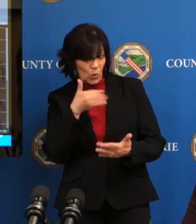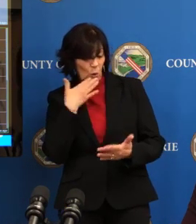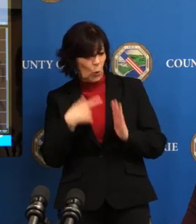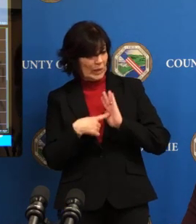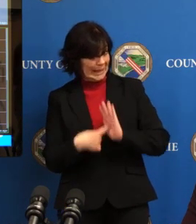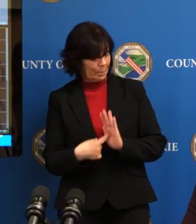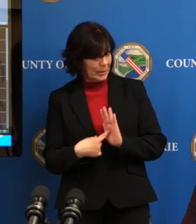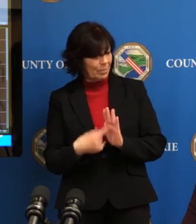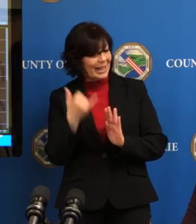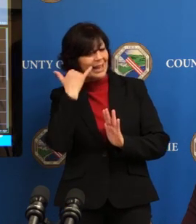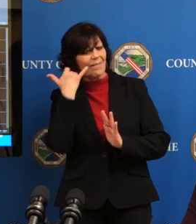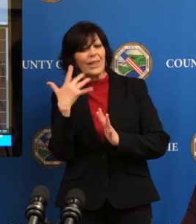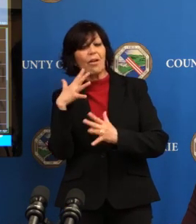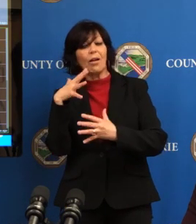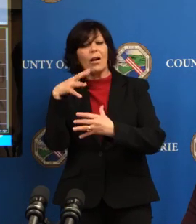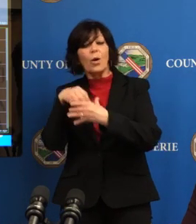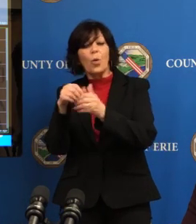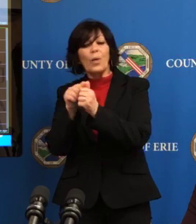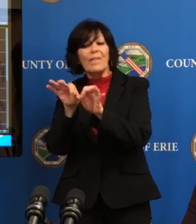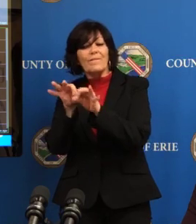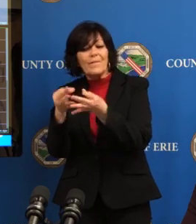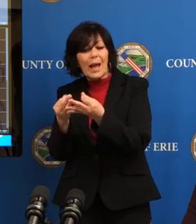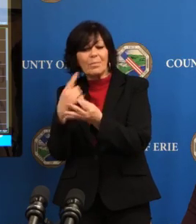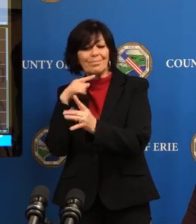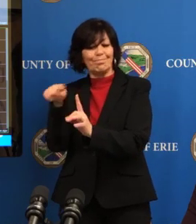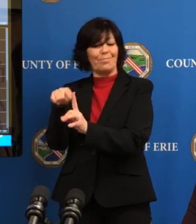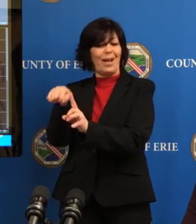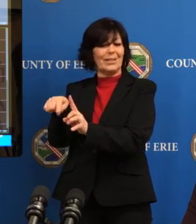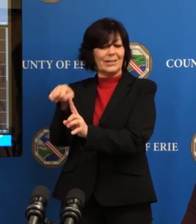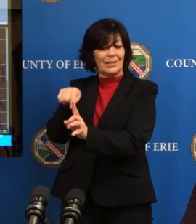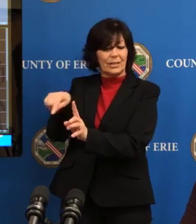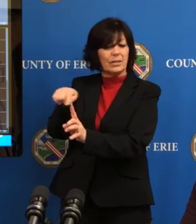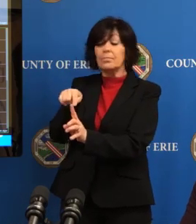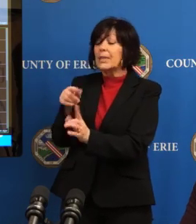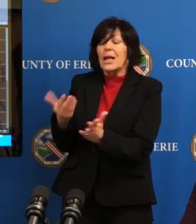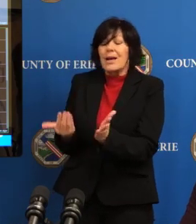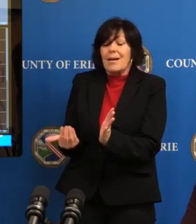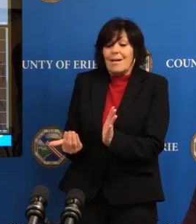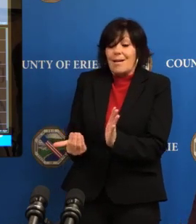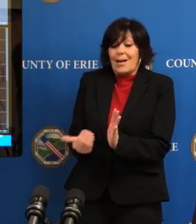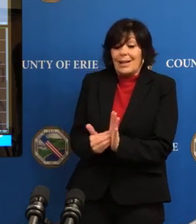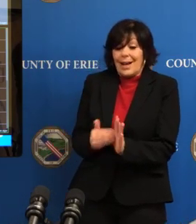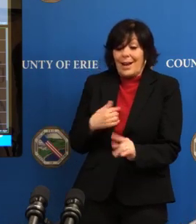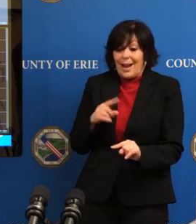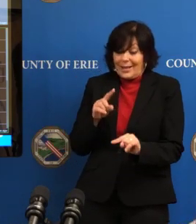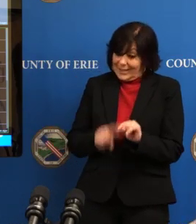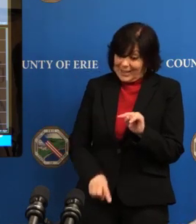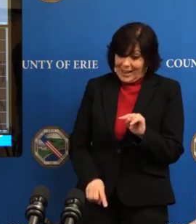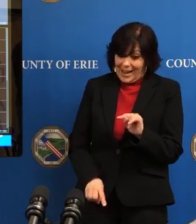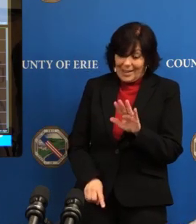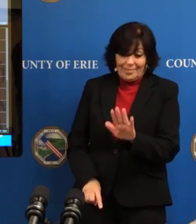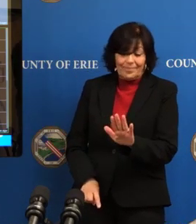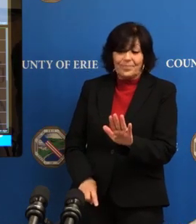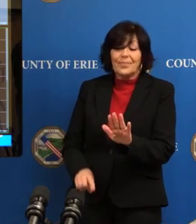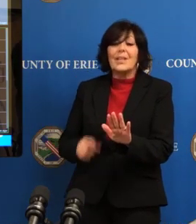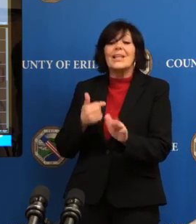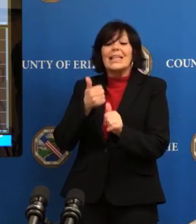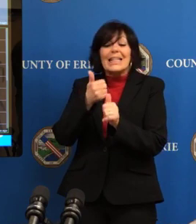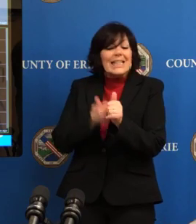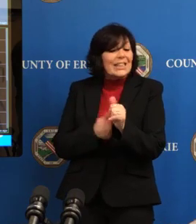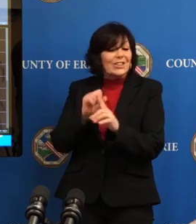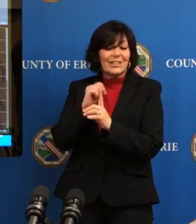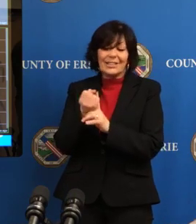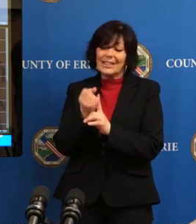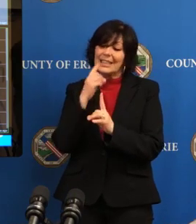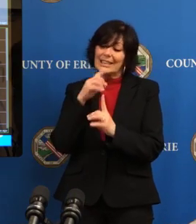with other family members who are known to be positive? Again, I know I can't. Each case